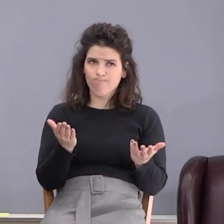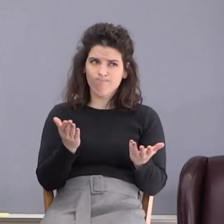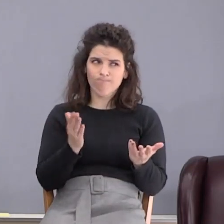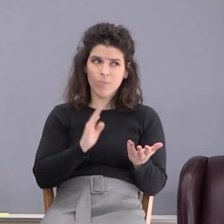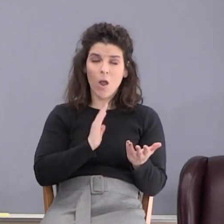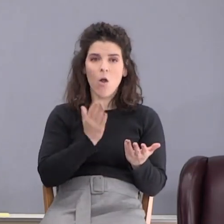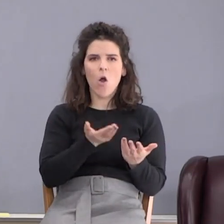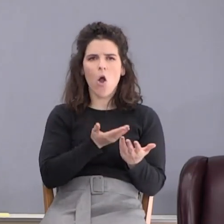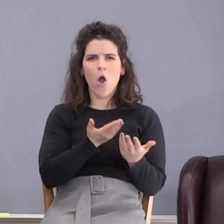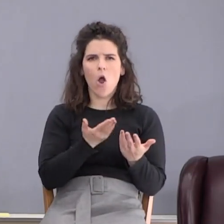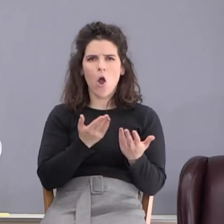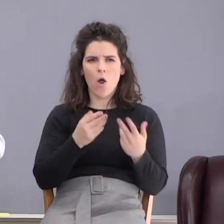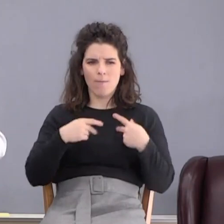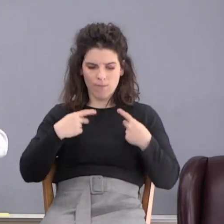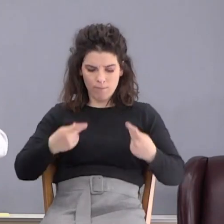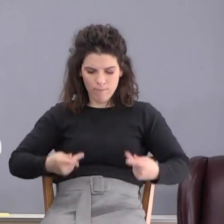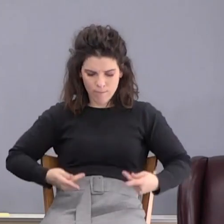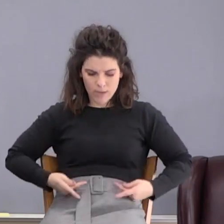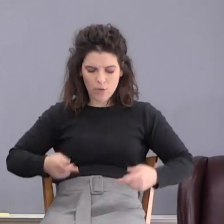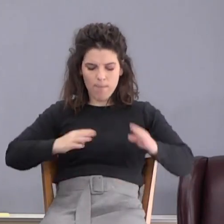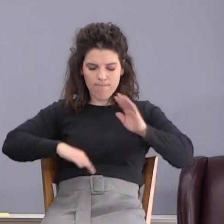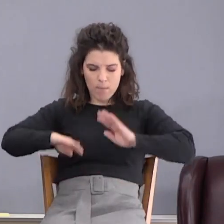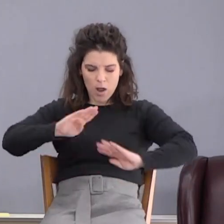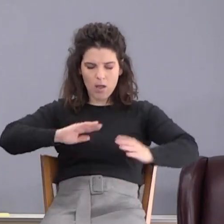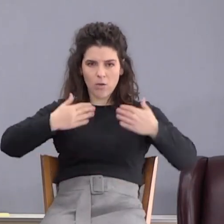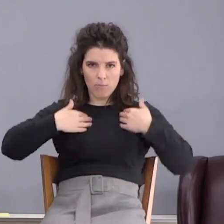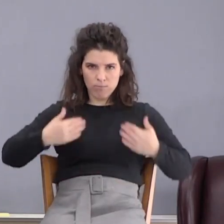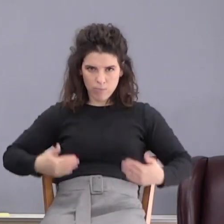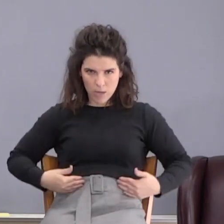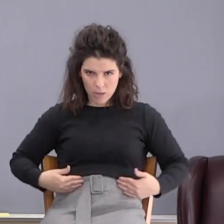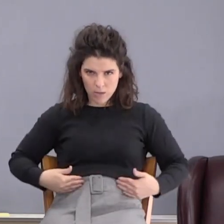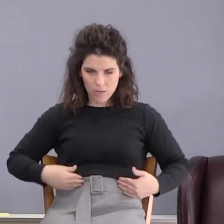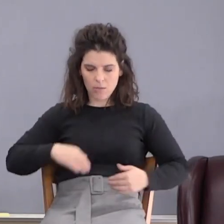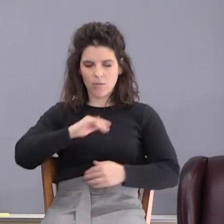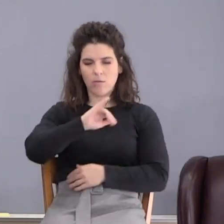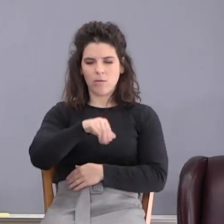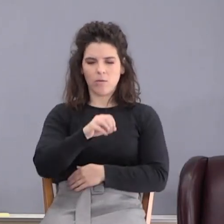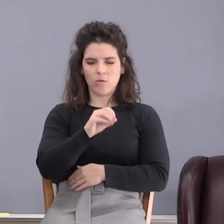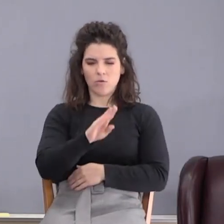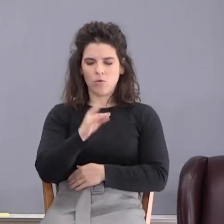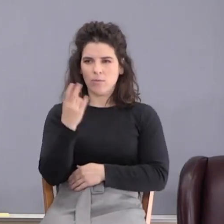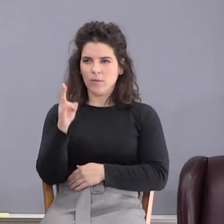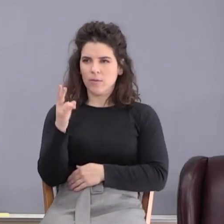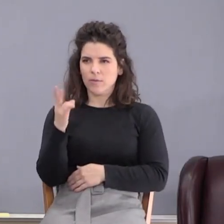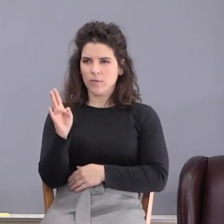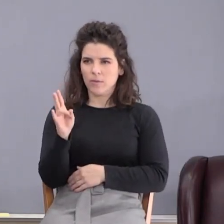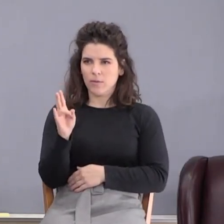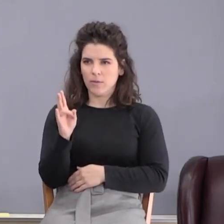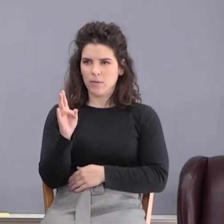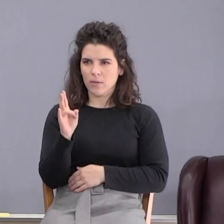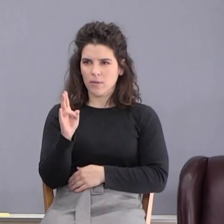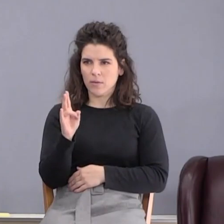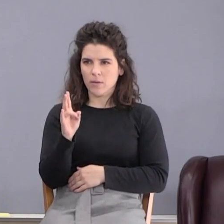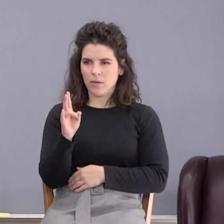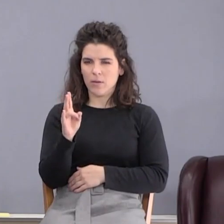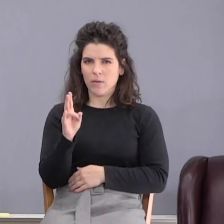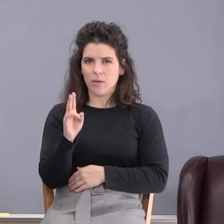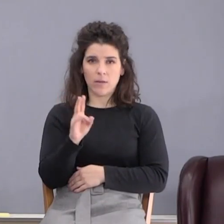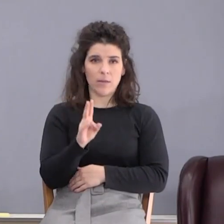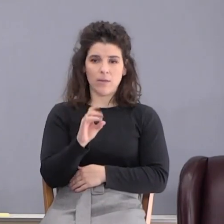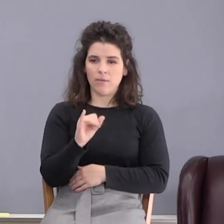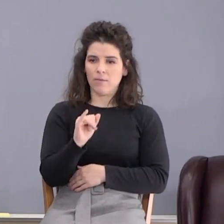our present physical body in Job chapter 17, it is